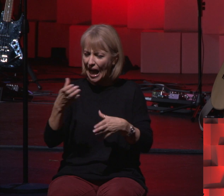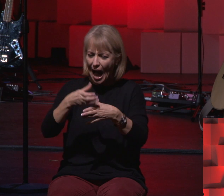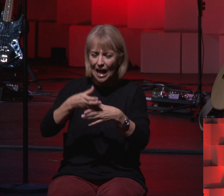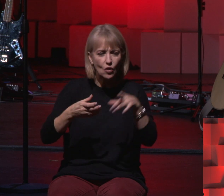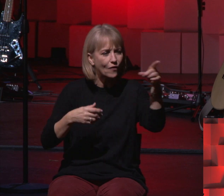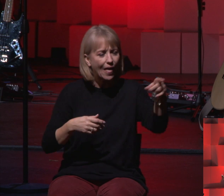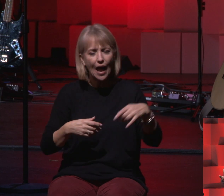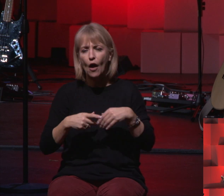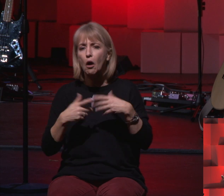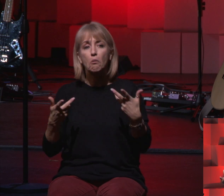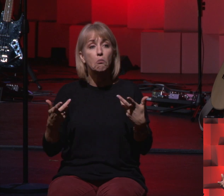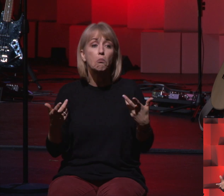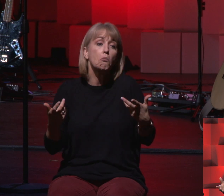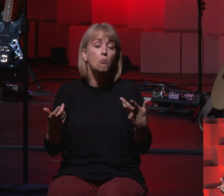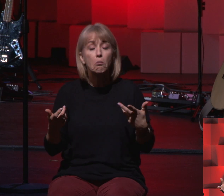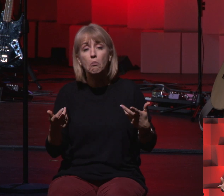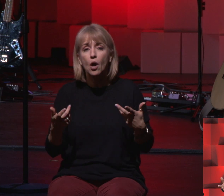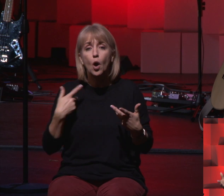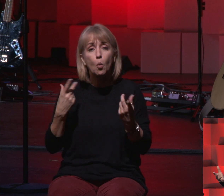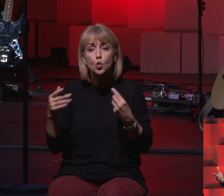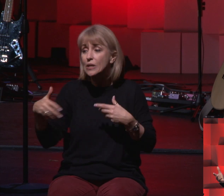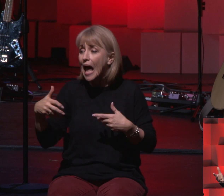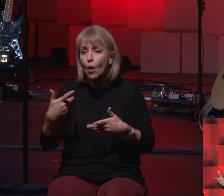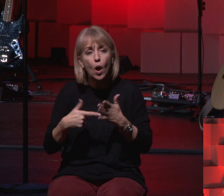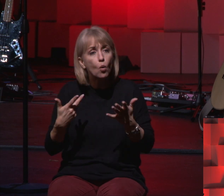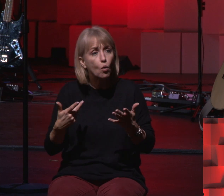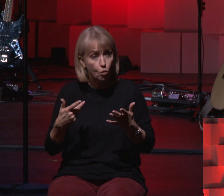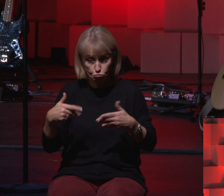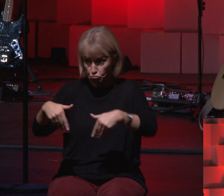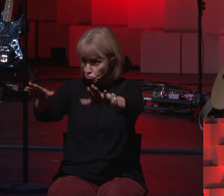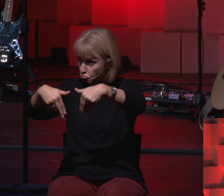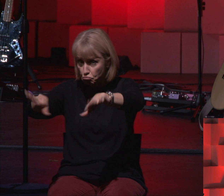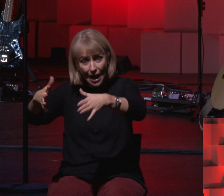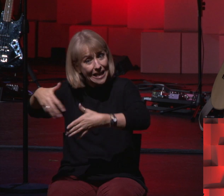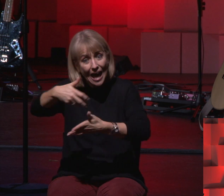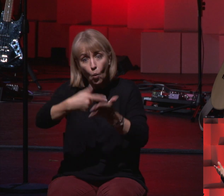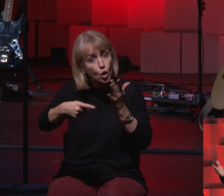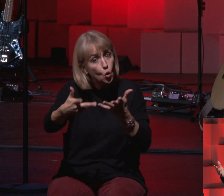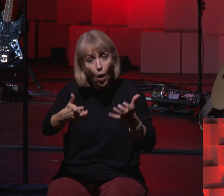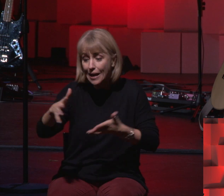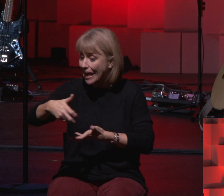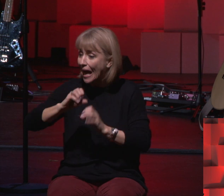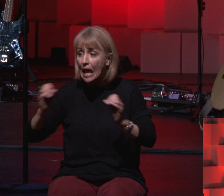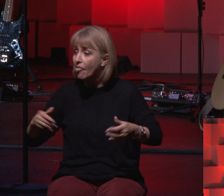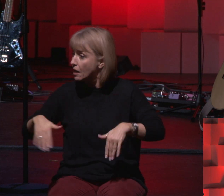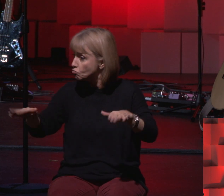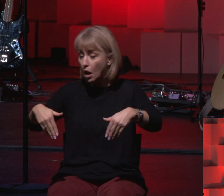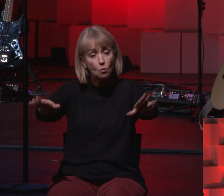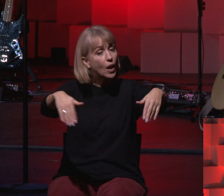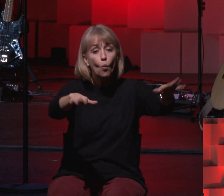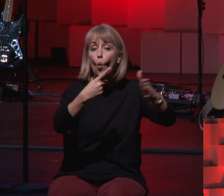over here and some stuff. And we said, what are we supposed to take? He goes, I don't care. Take what you want. Don't take any of it. It doesn't matter. It's whatever you guys